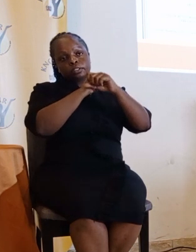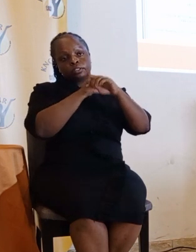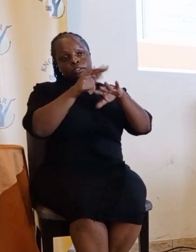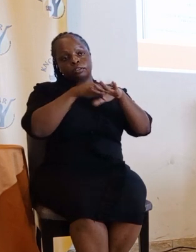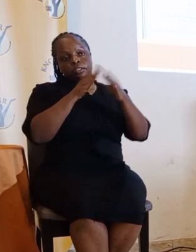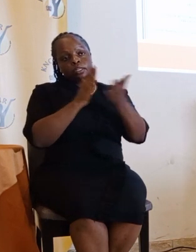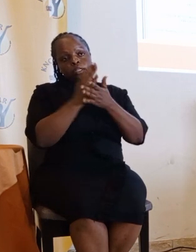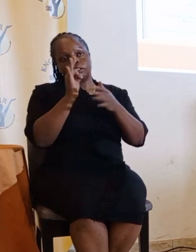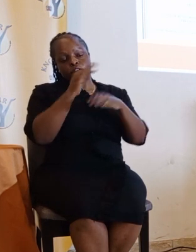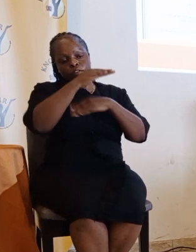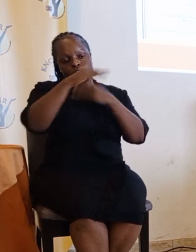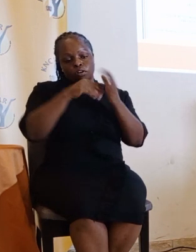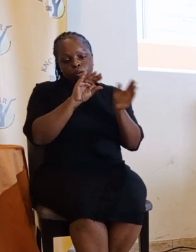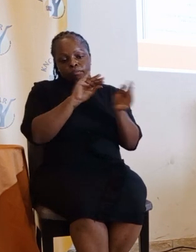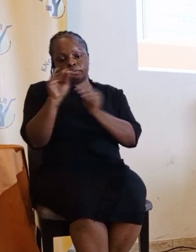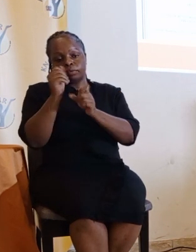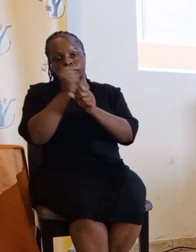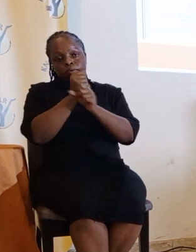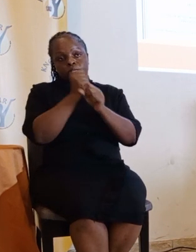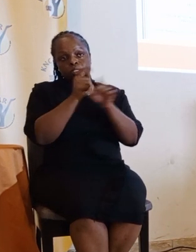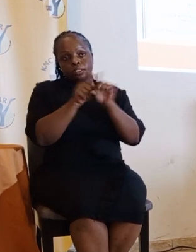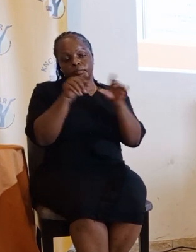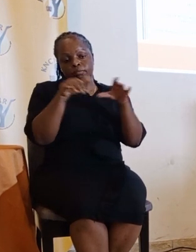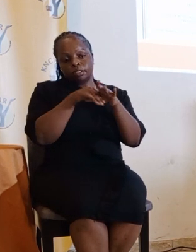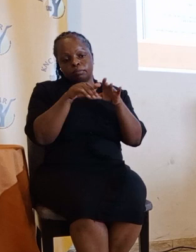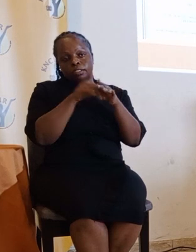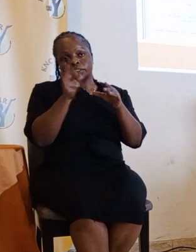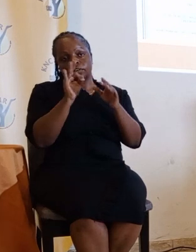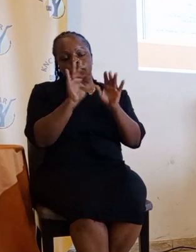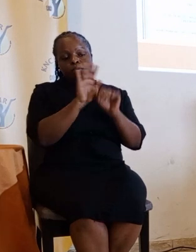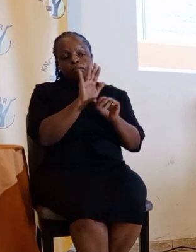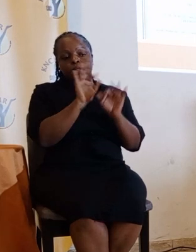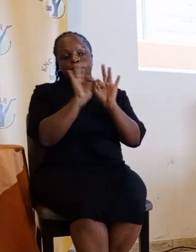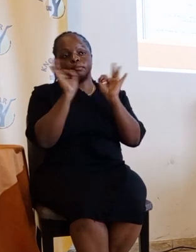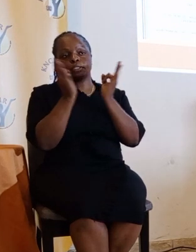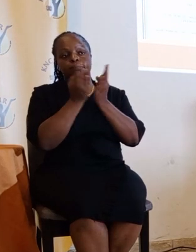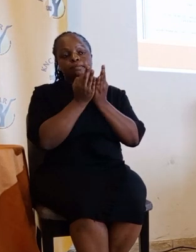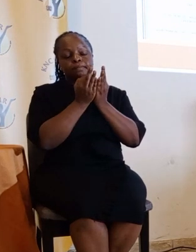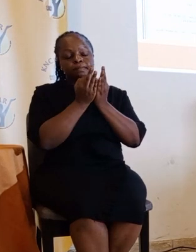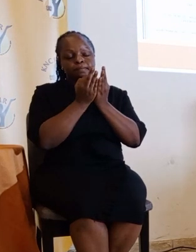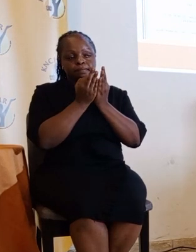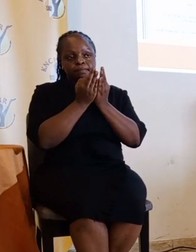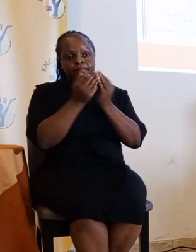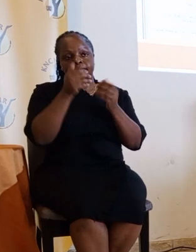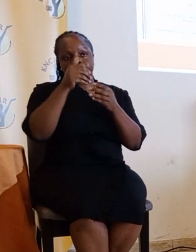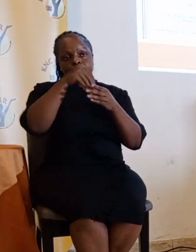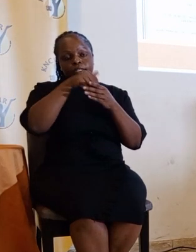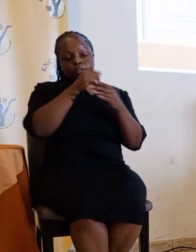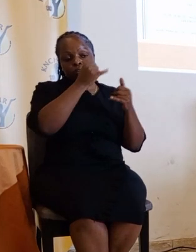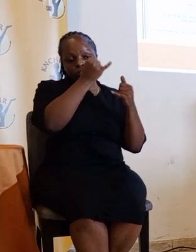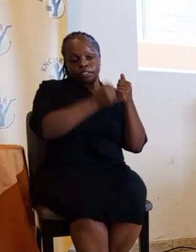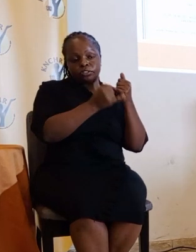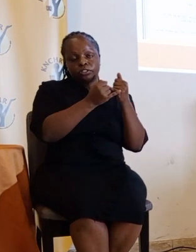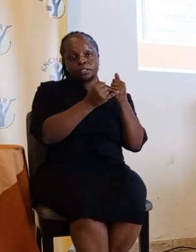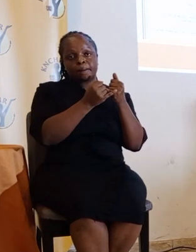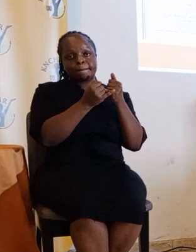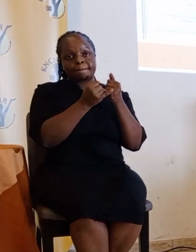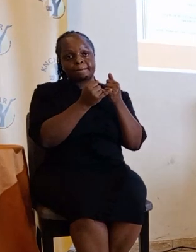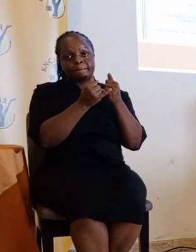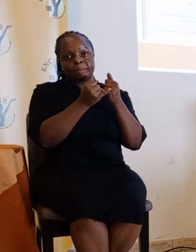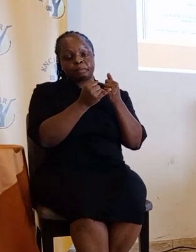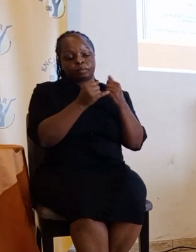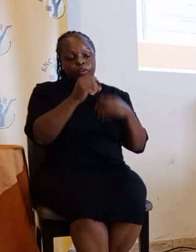the Rights of all migrant workers and members of their families. In conclusion,